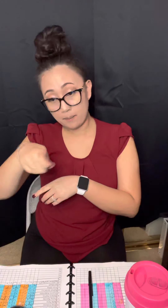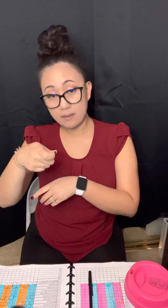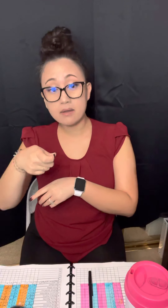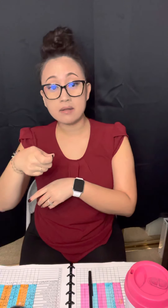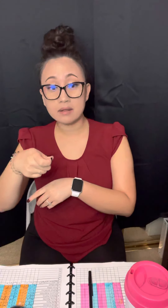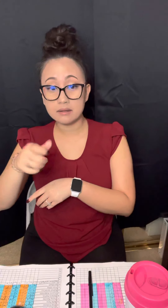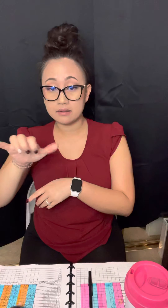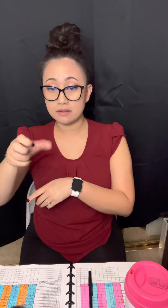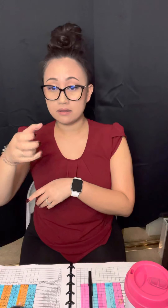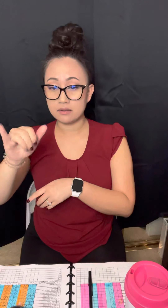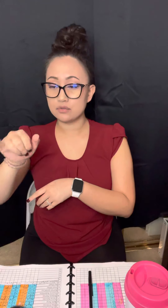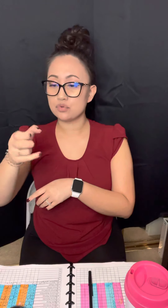John